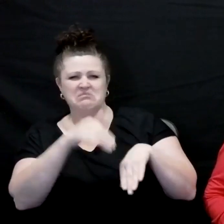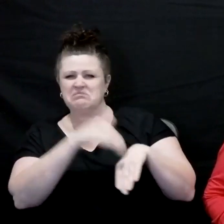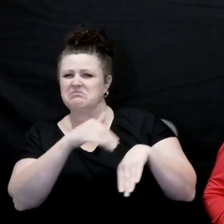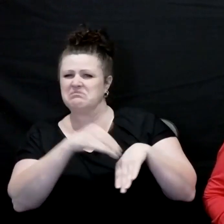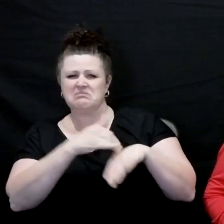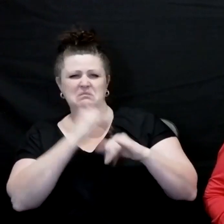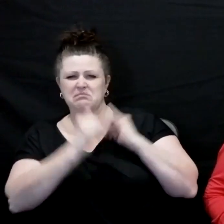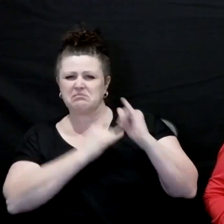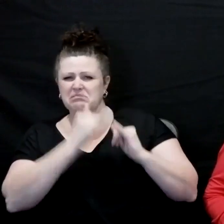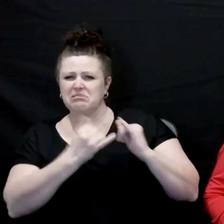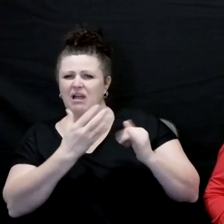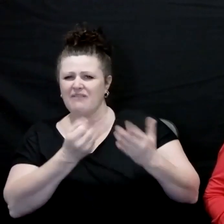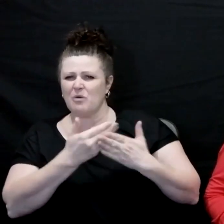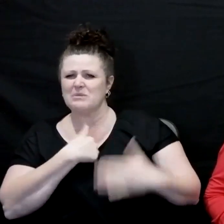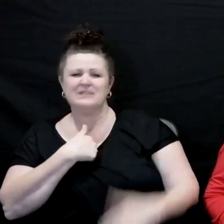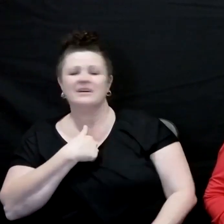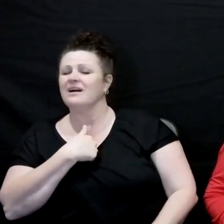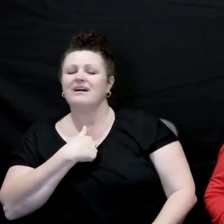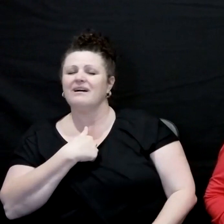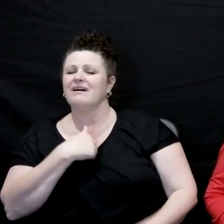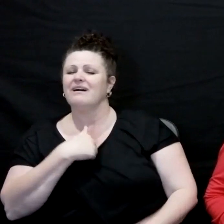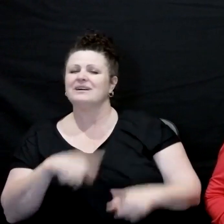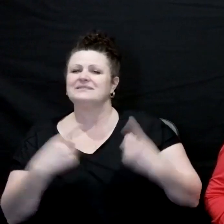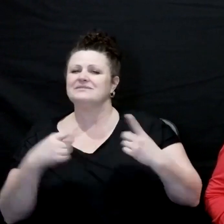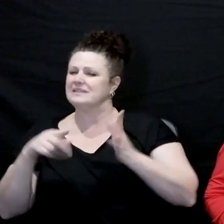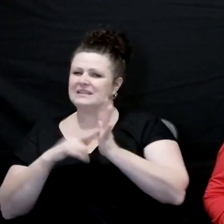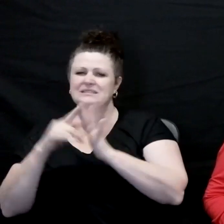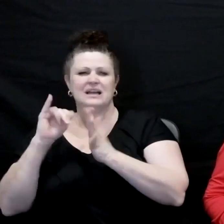putting in a review or a complaint. You'll still be treated the same way.